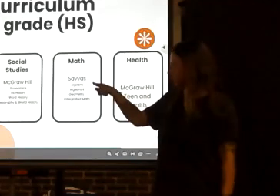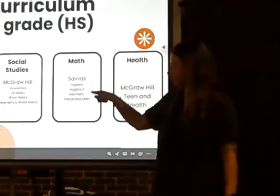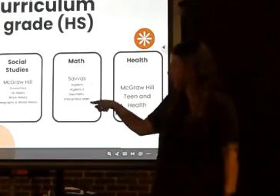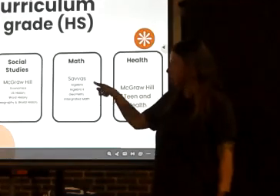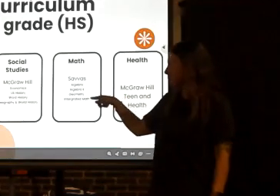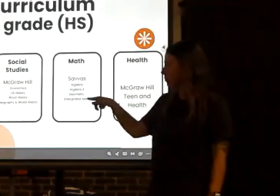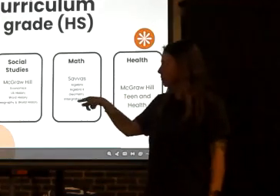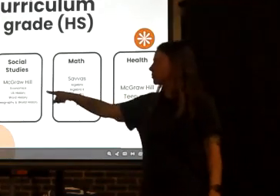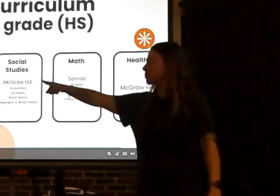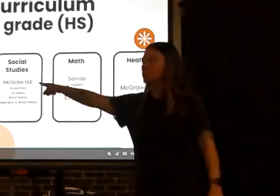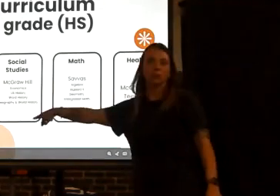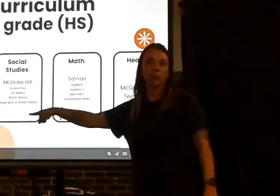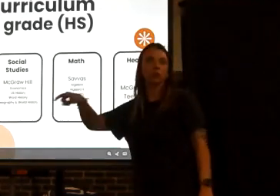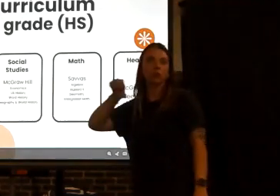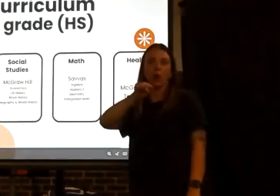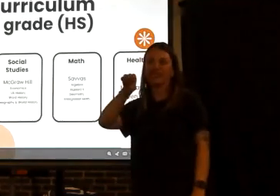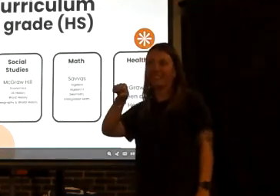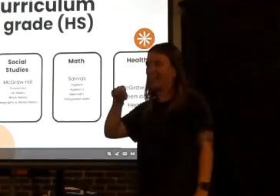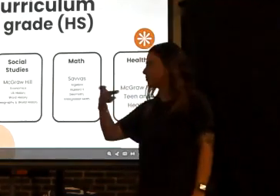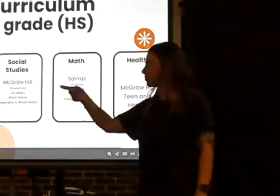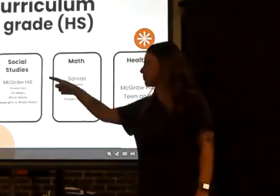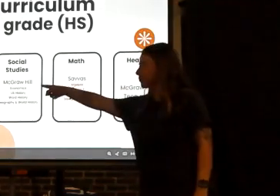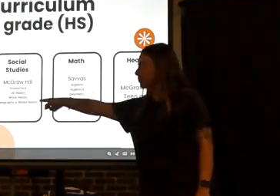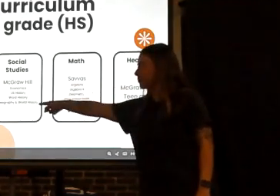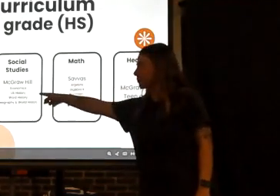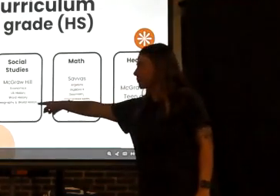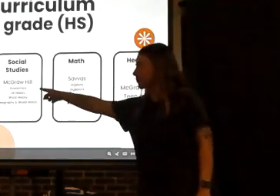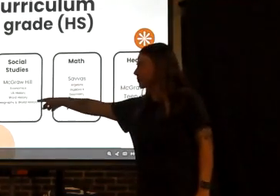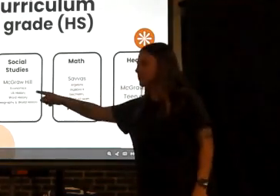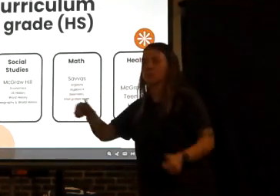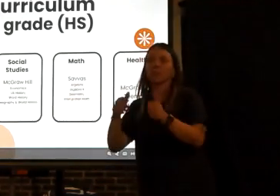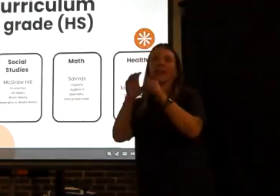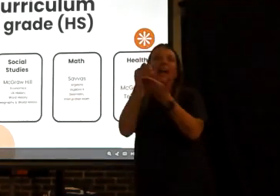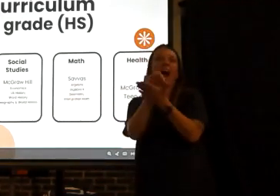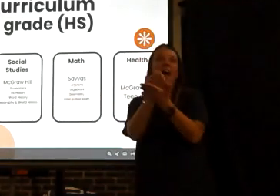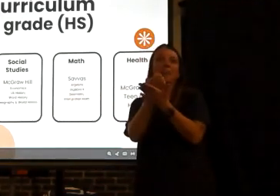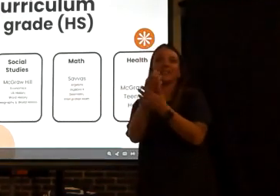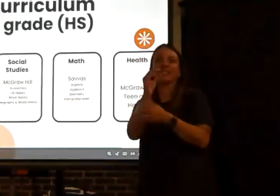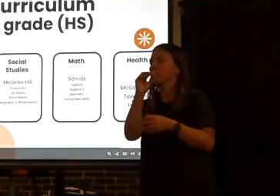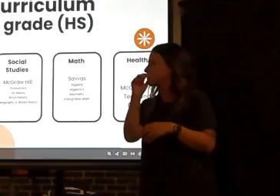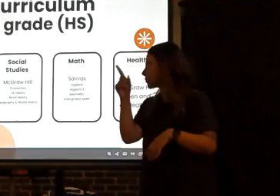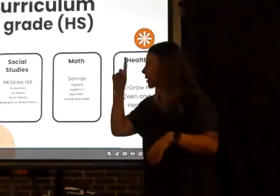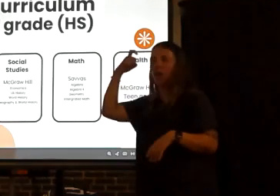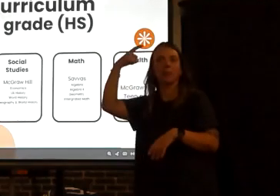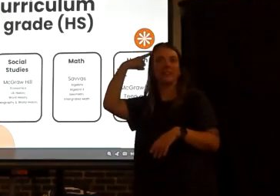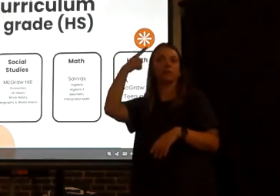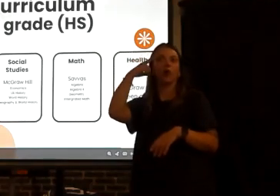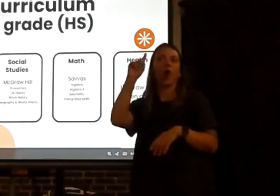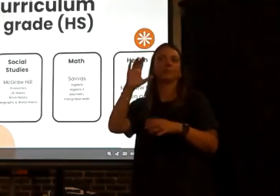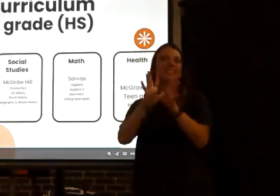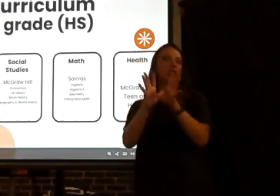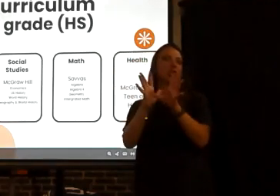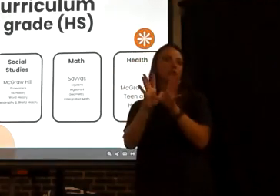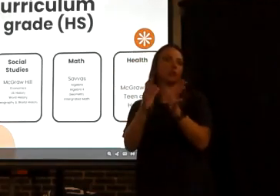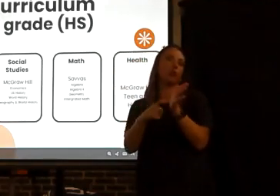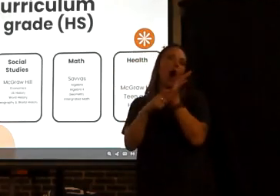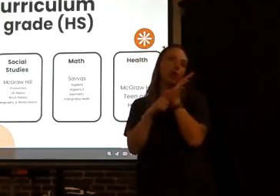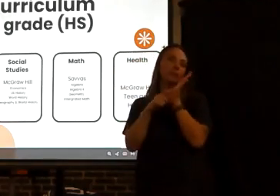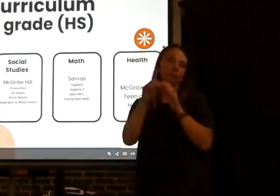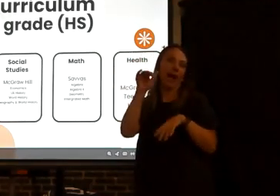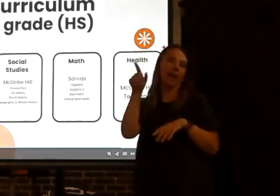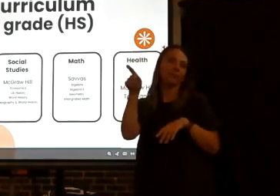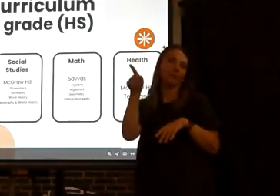math completely for Savas for math, and McGraw-Hill for social studies, and economics, government